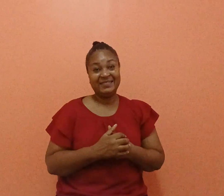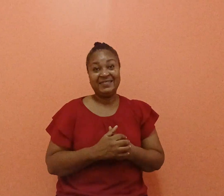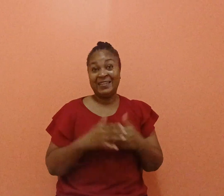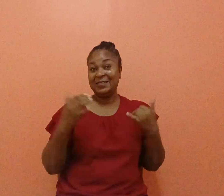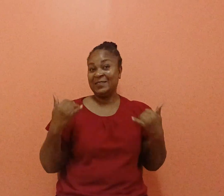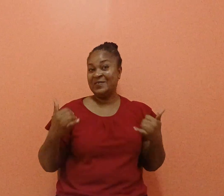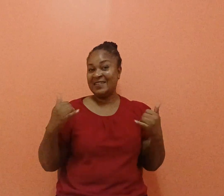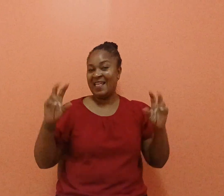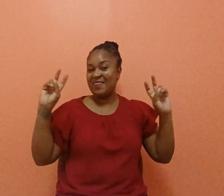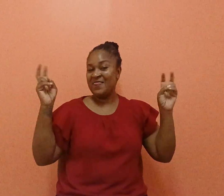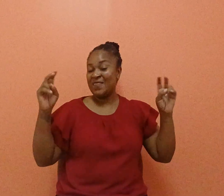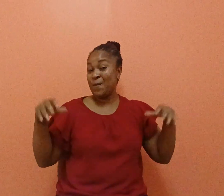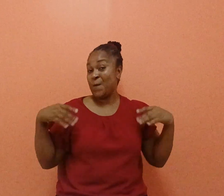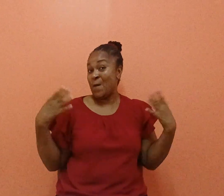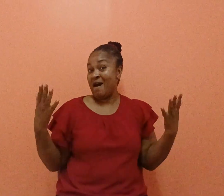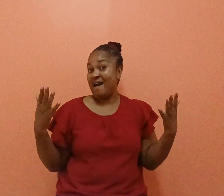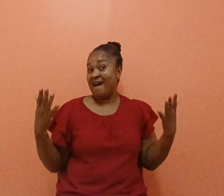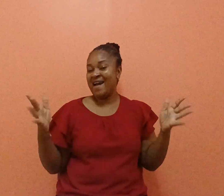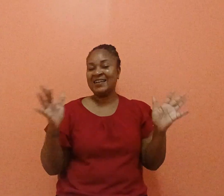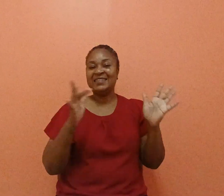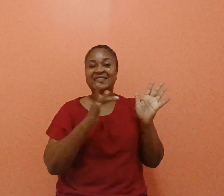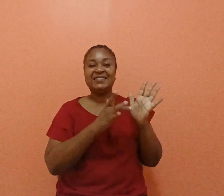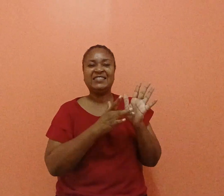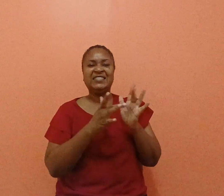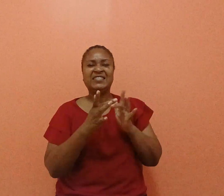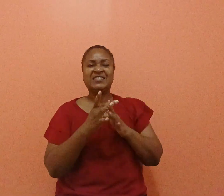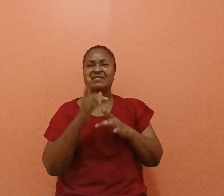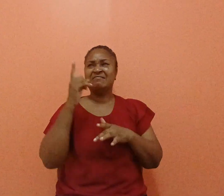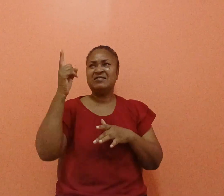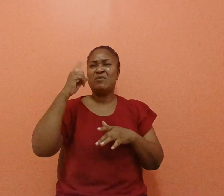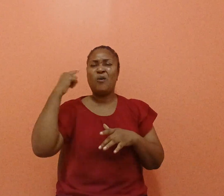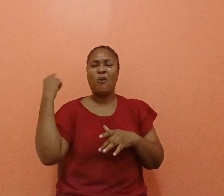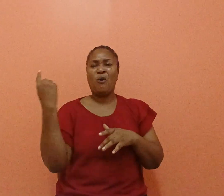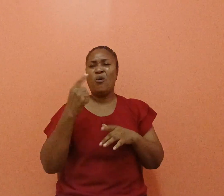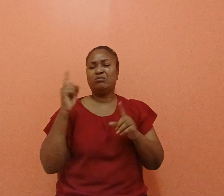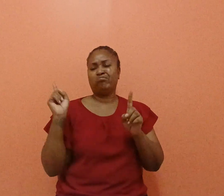Today's theme is Jesus is always with me.